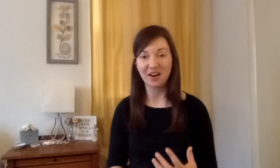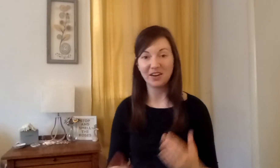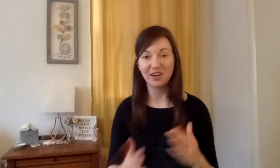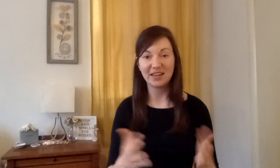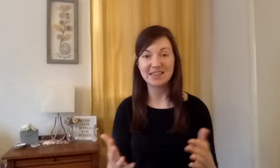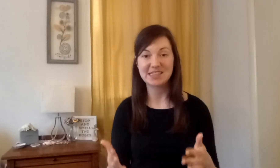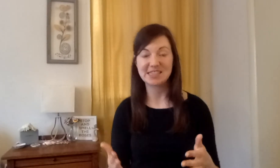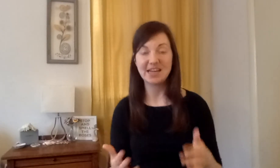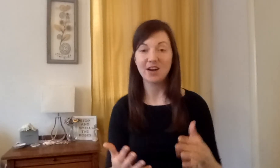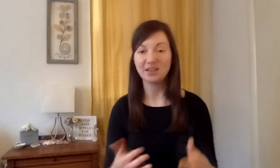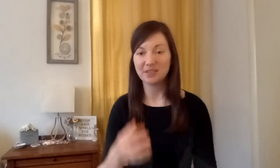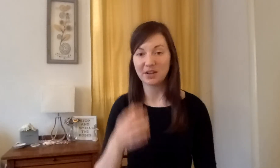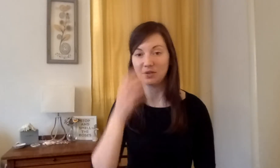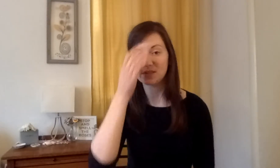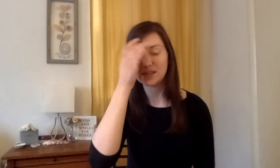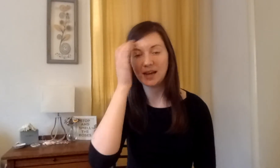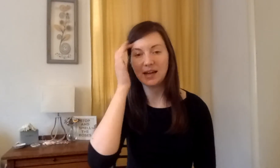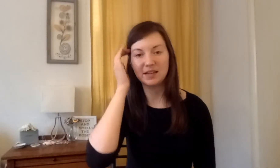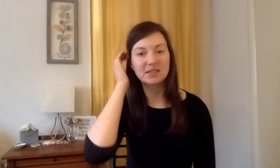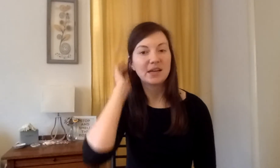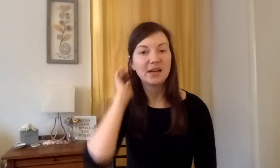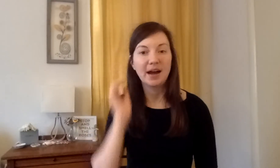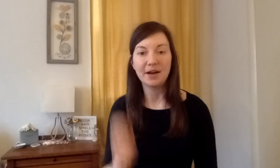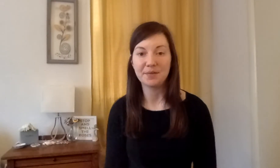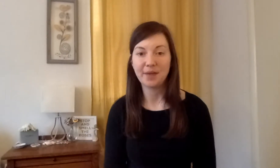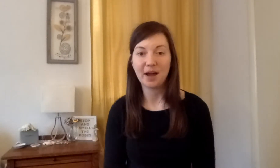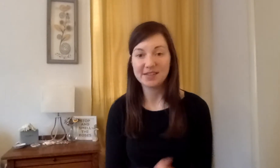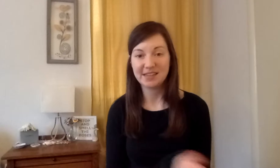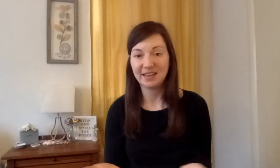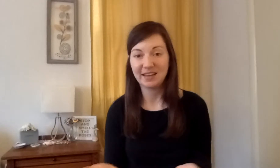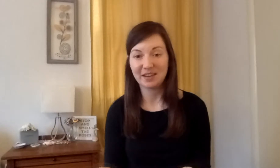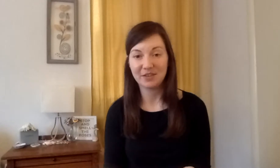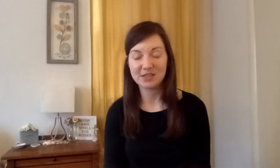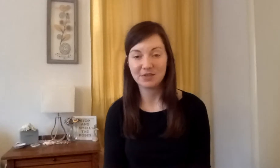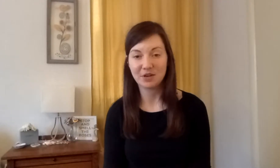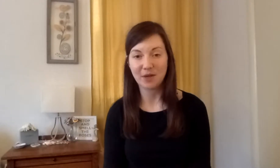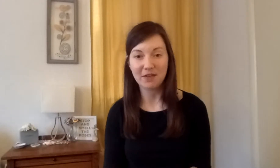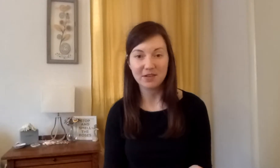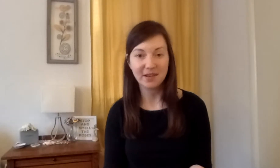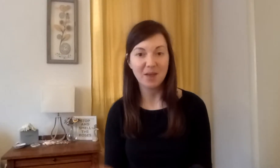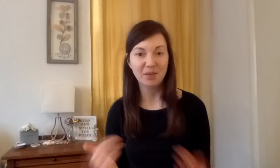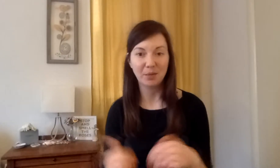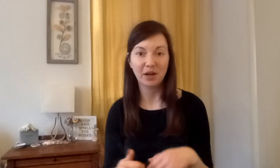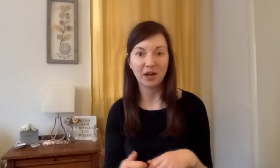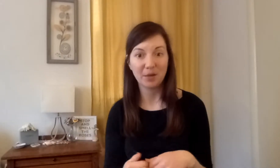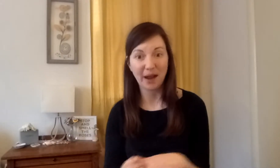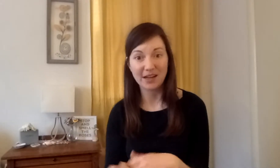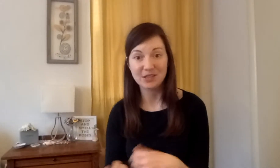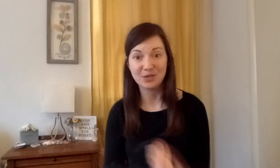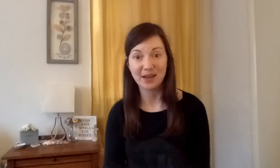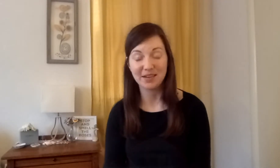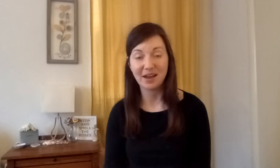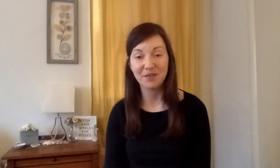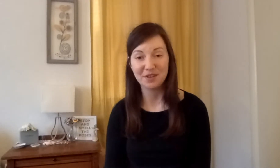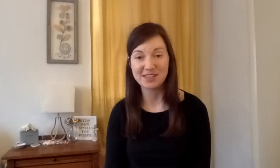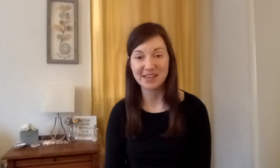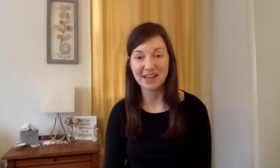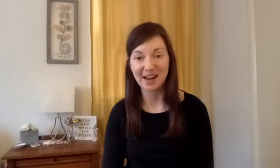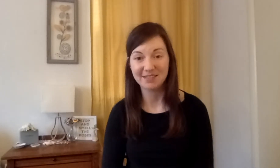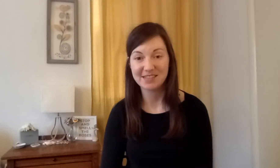you're going to get to see all of those, and I'll sing another verse for you after that, but then we're going to come back and do that verse again. So